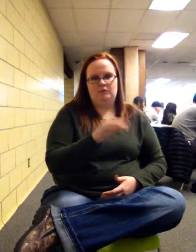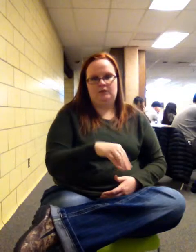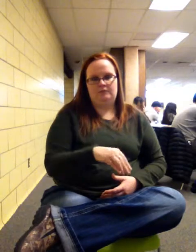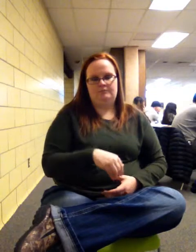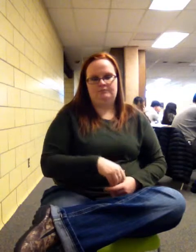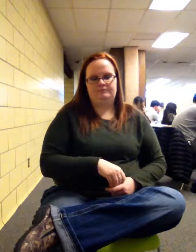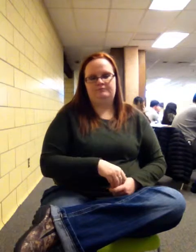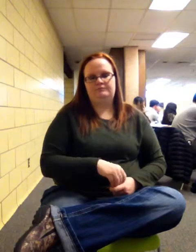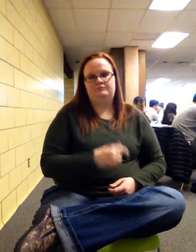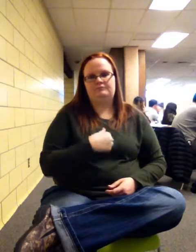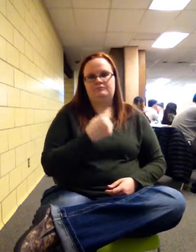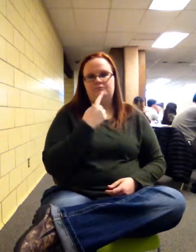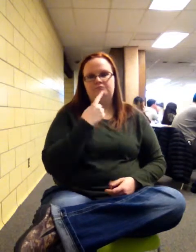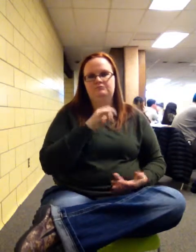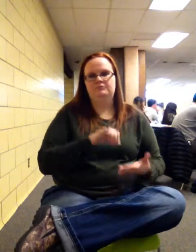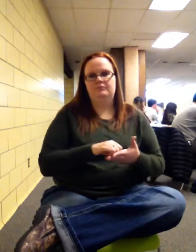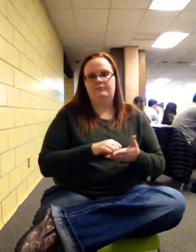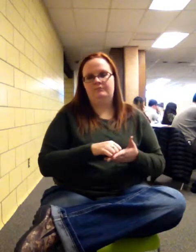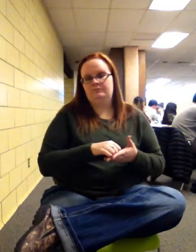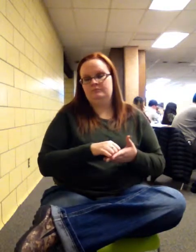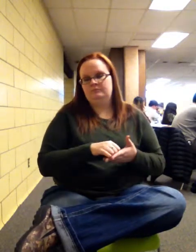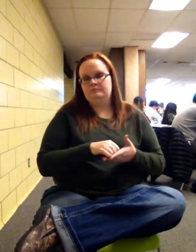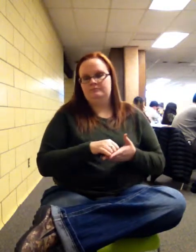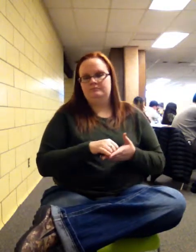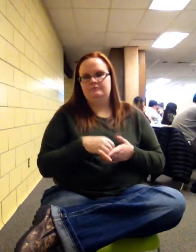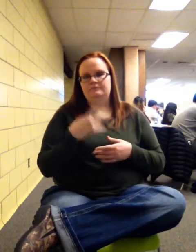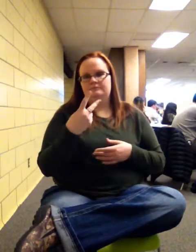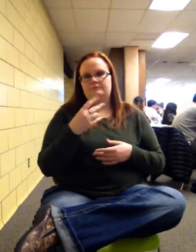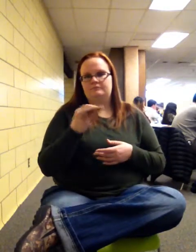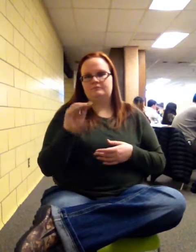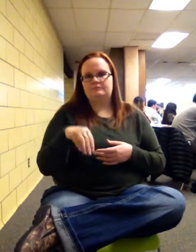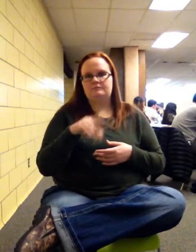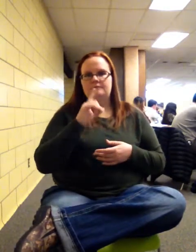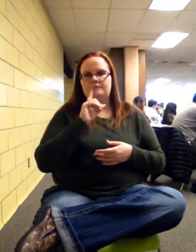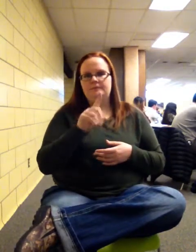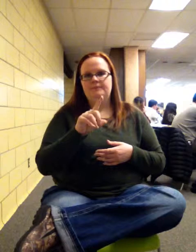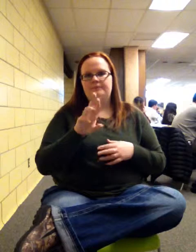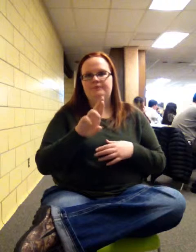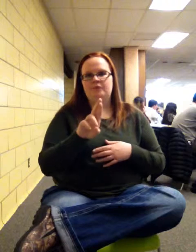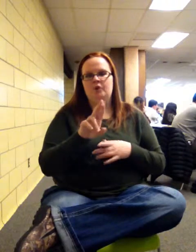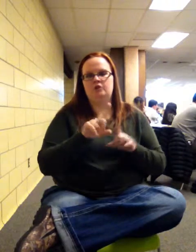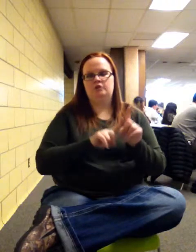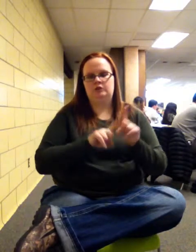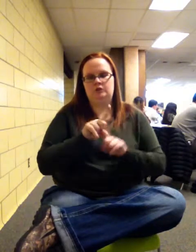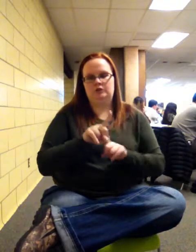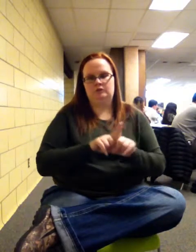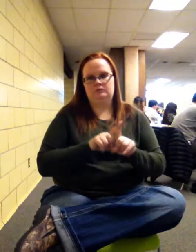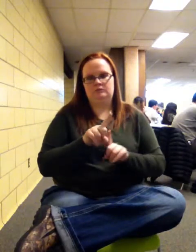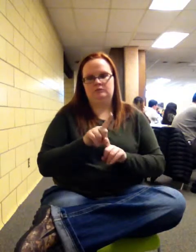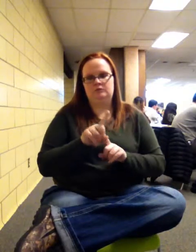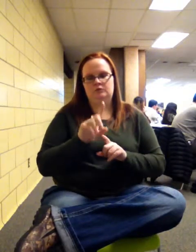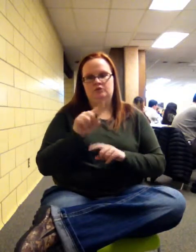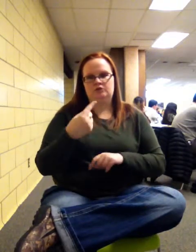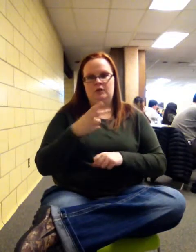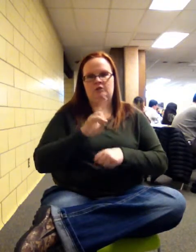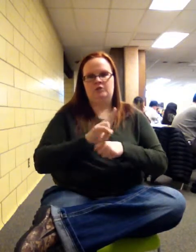I said that 2% was the R star. So just using algebra,